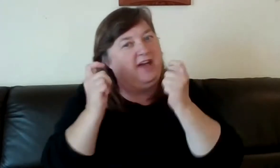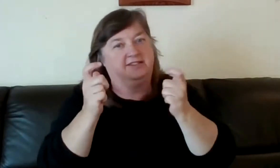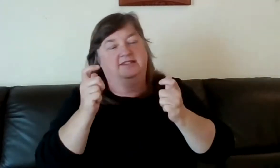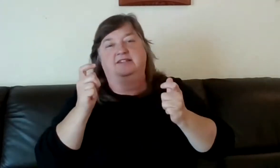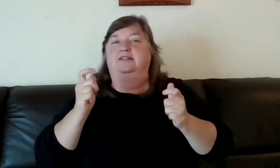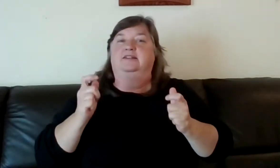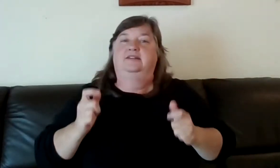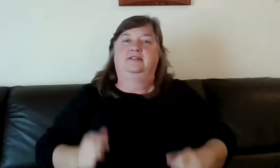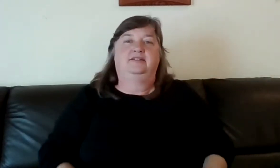Fast.